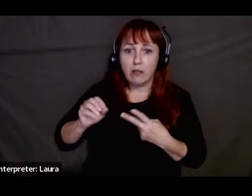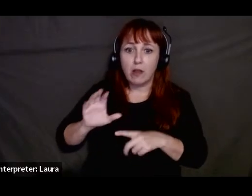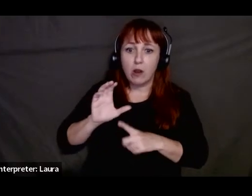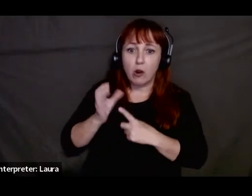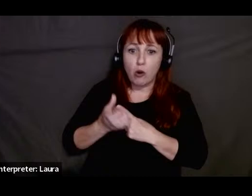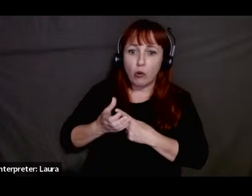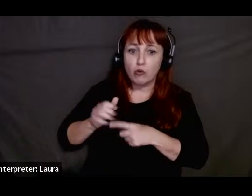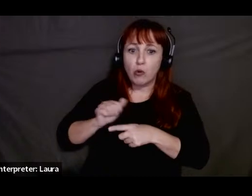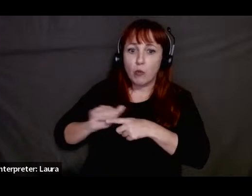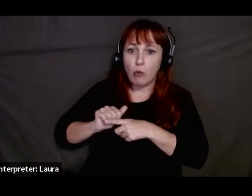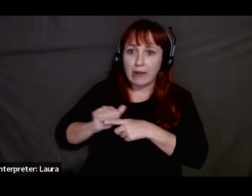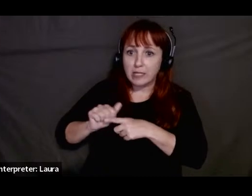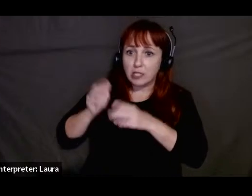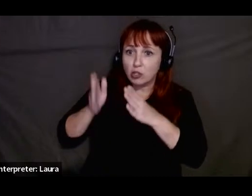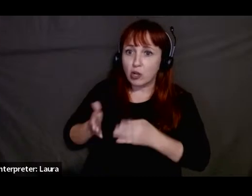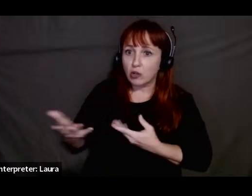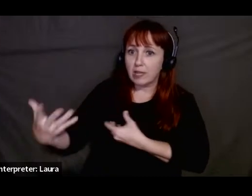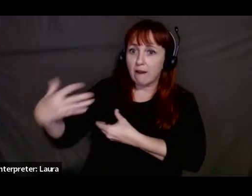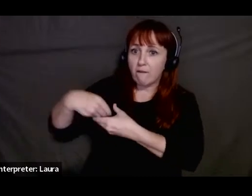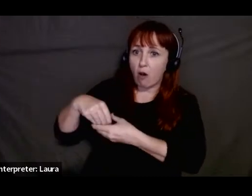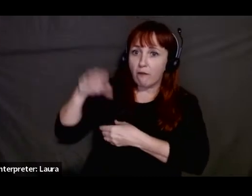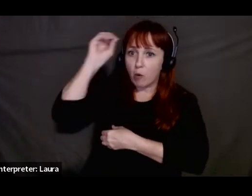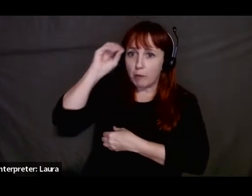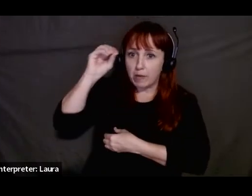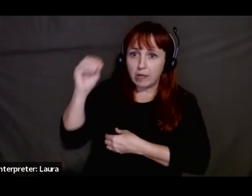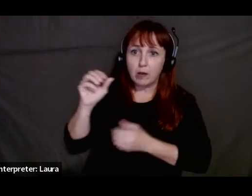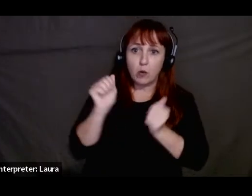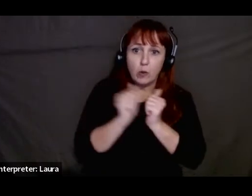that have been consulted or included in that CIA.